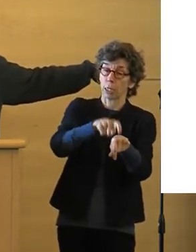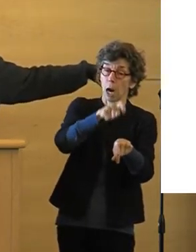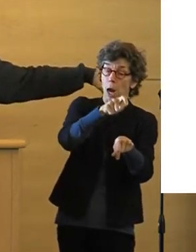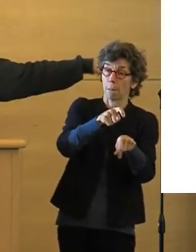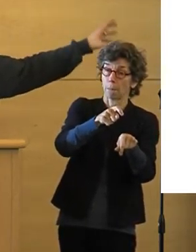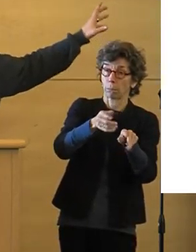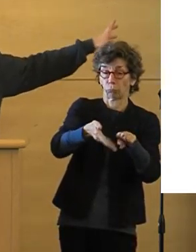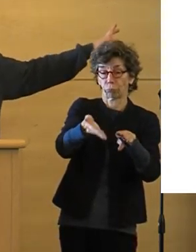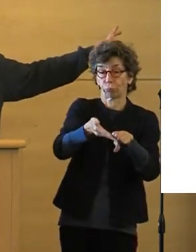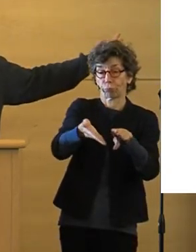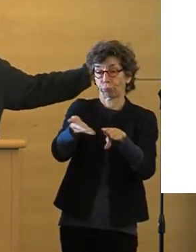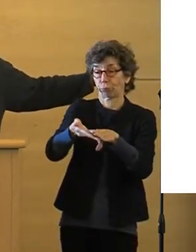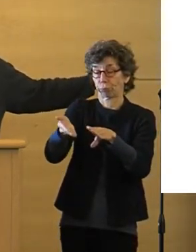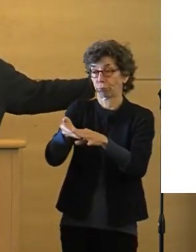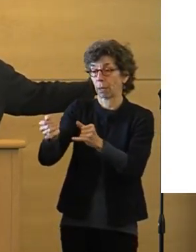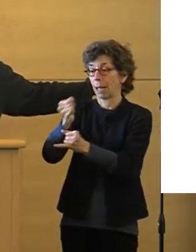tag.